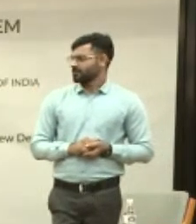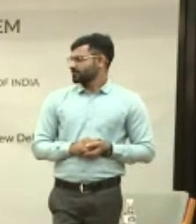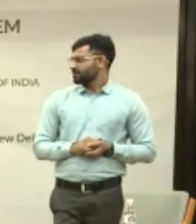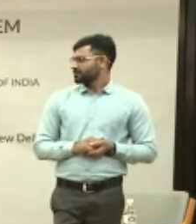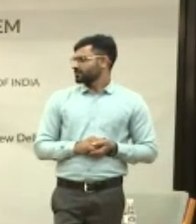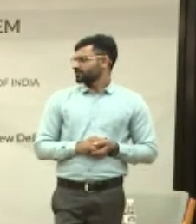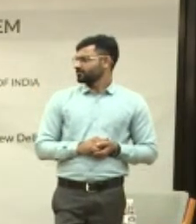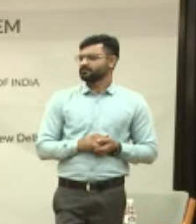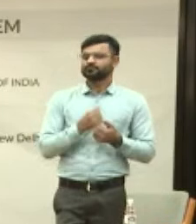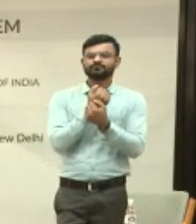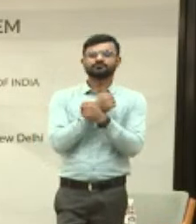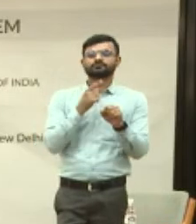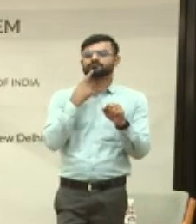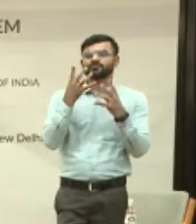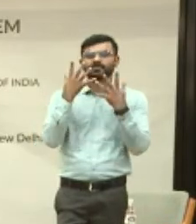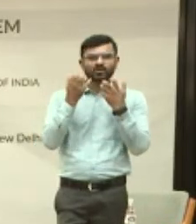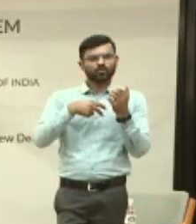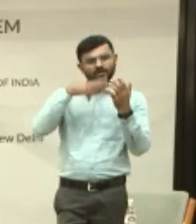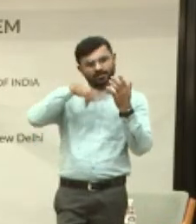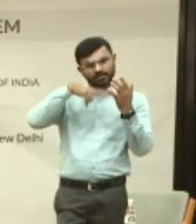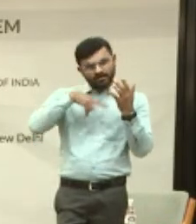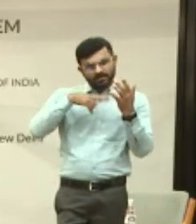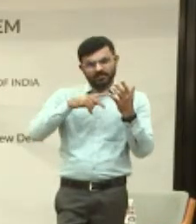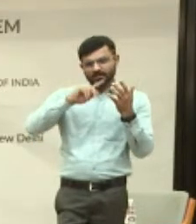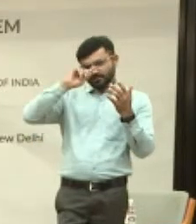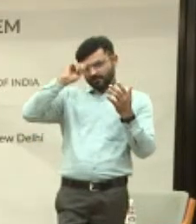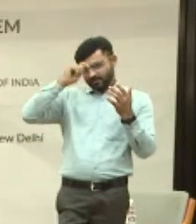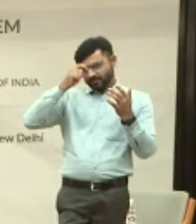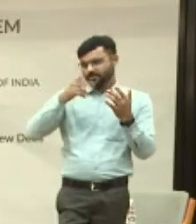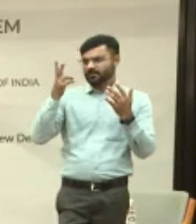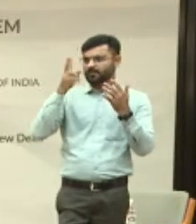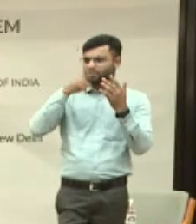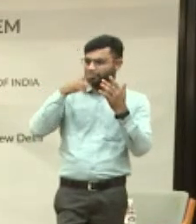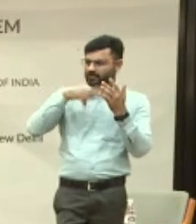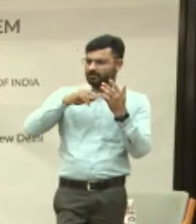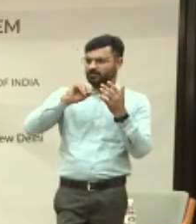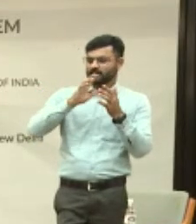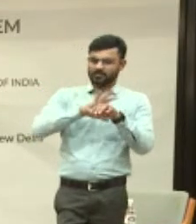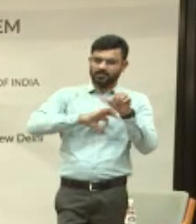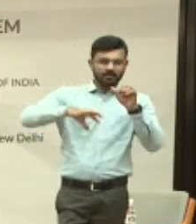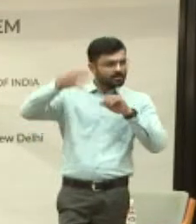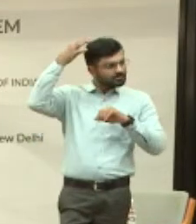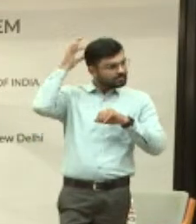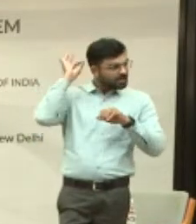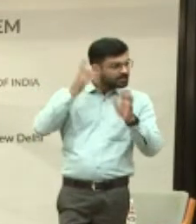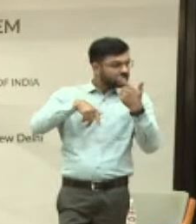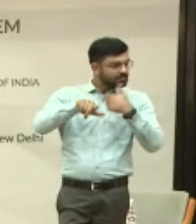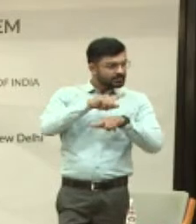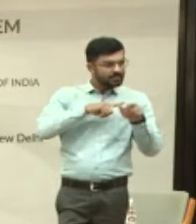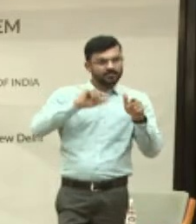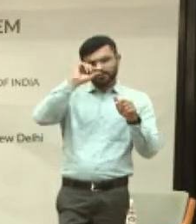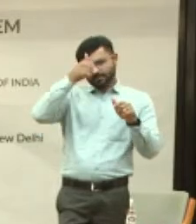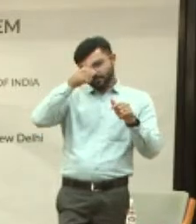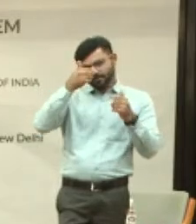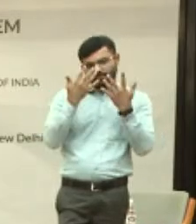Well, depends on whether you want to read it in English, whether you want to read it in Sanskrit, whether you want to read it in